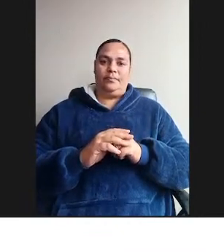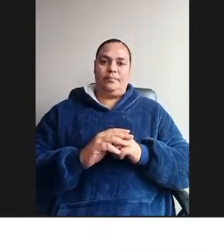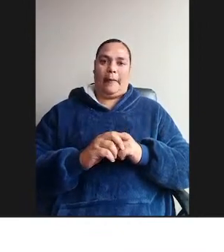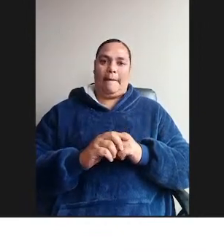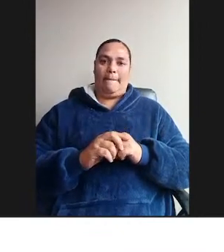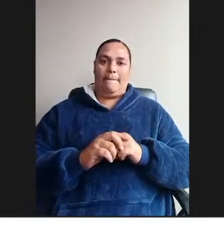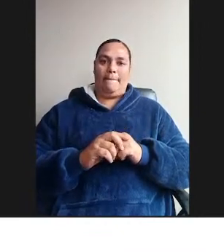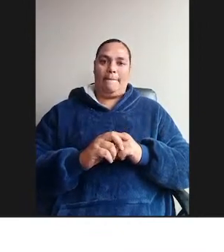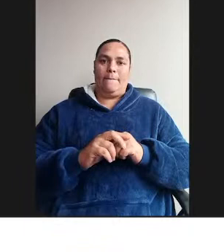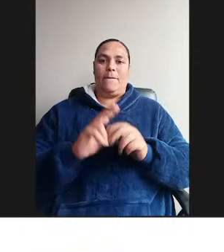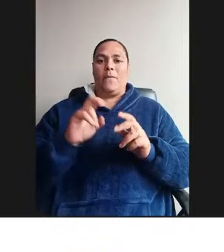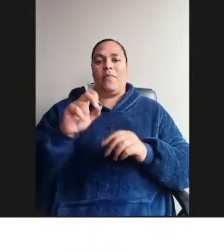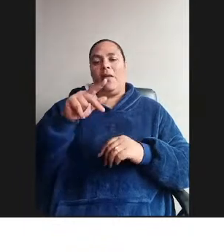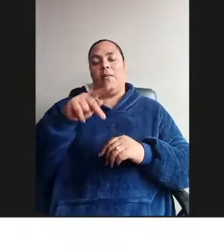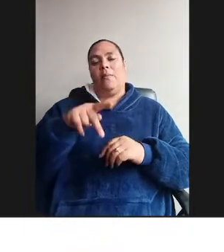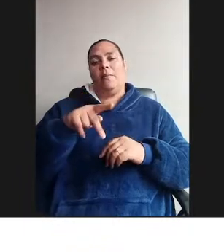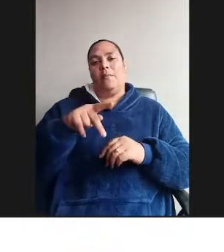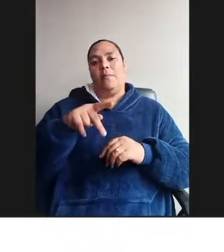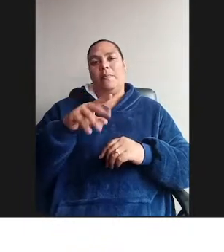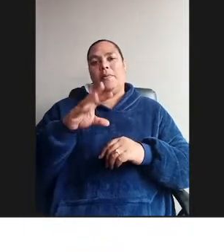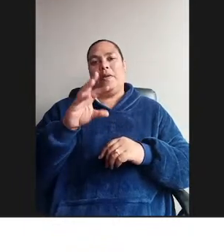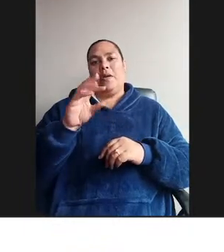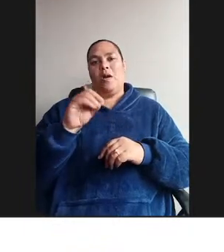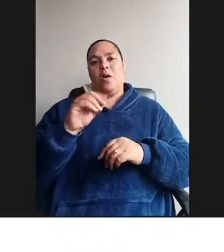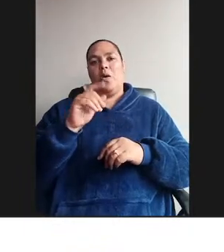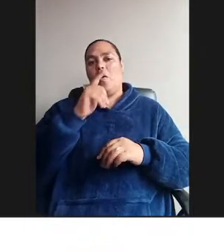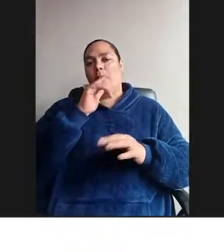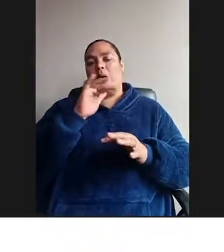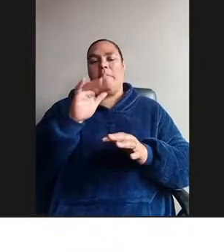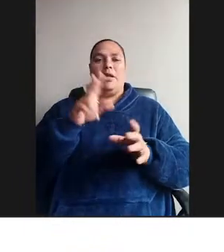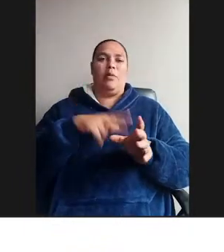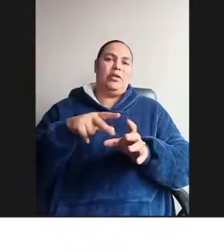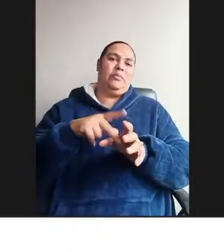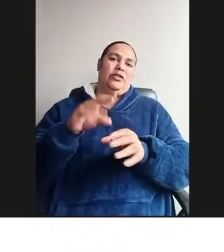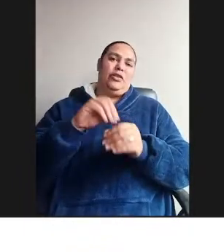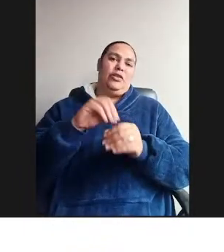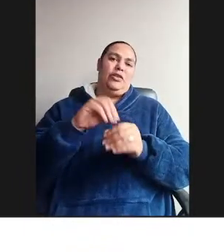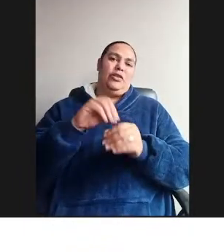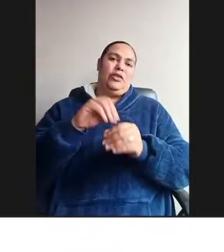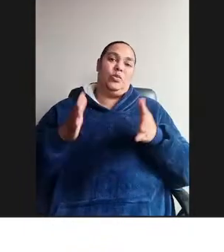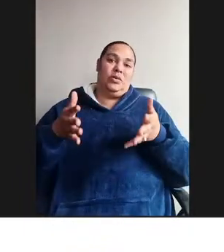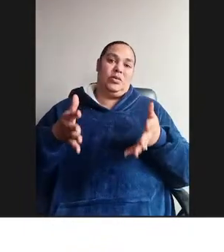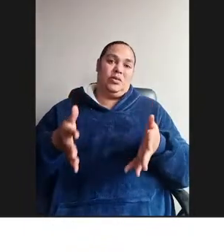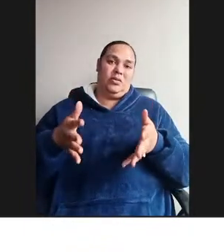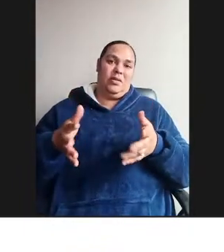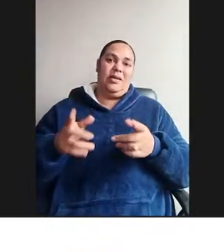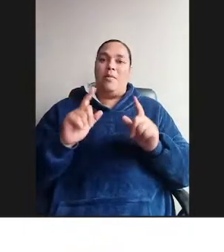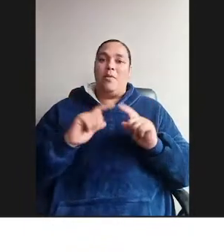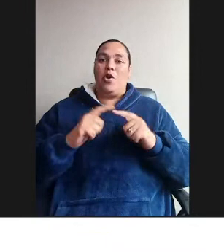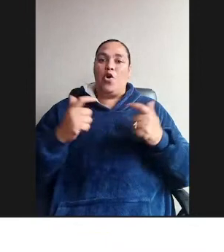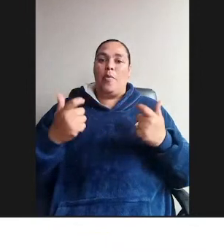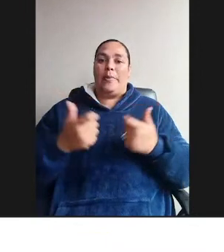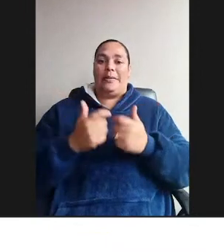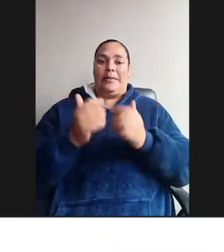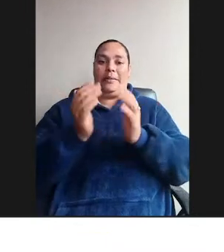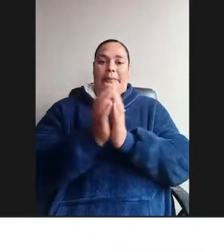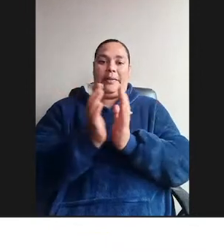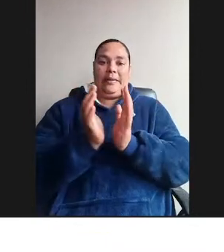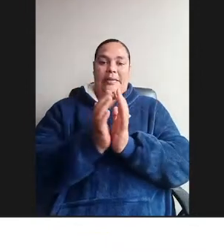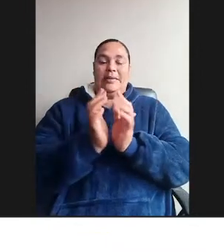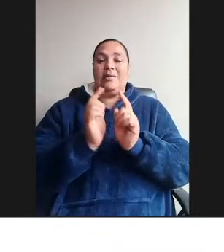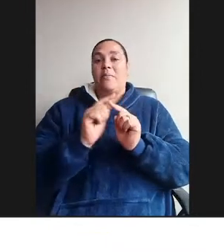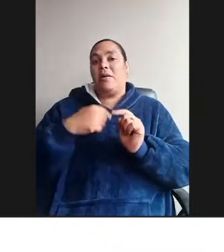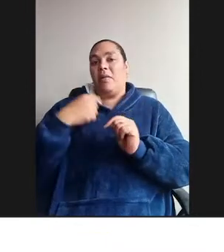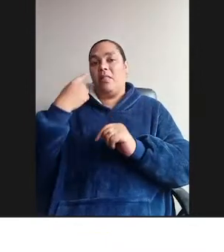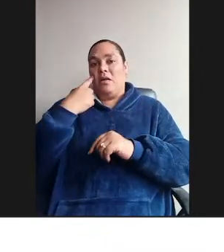PO plans on to enhance public participation in the House and committee meetings. I think,